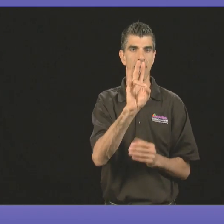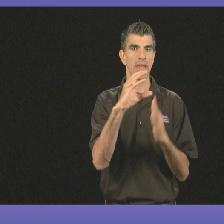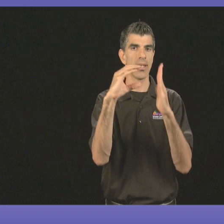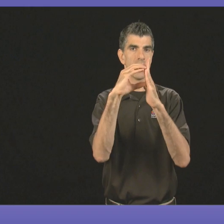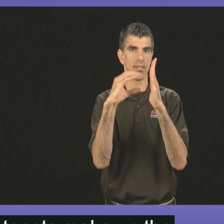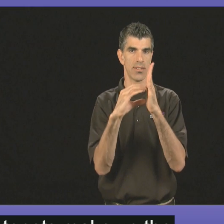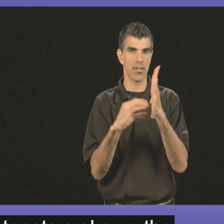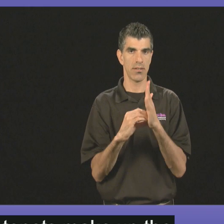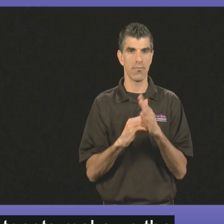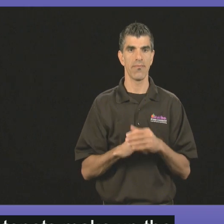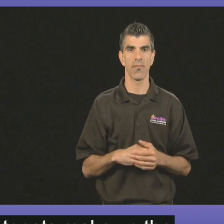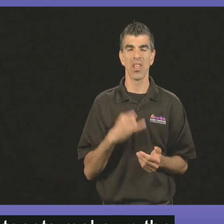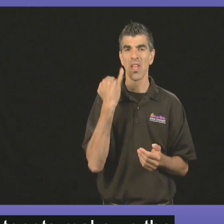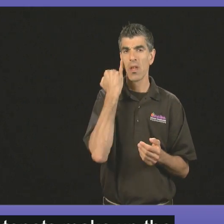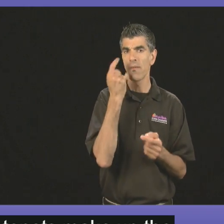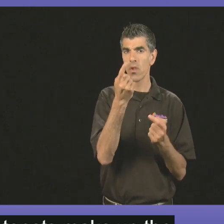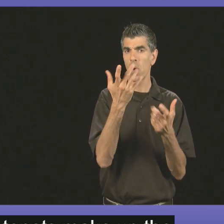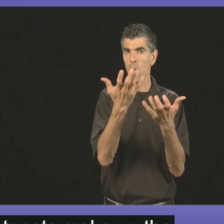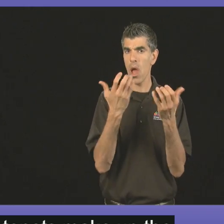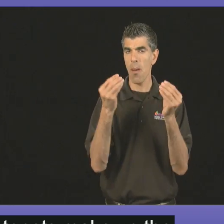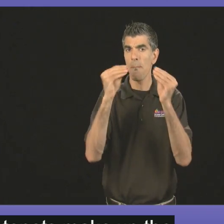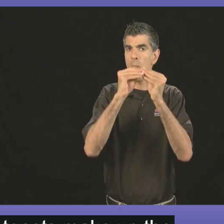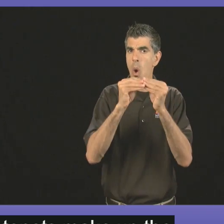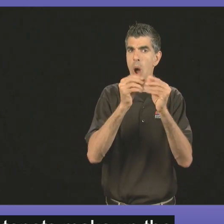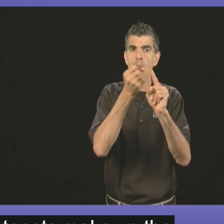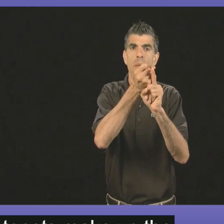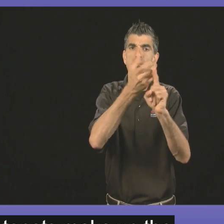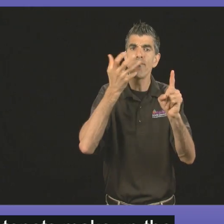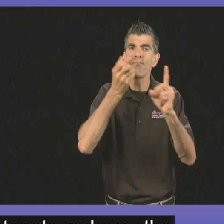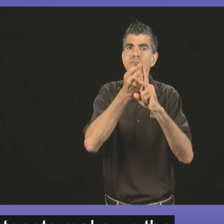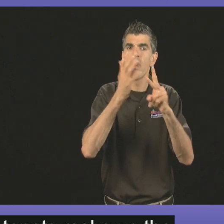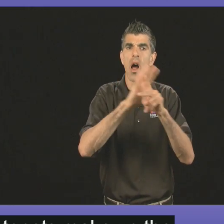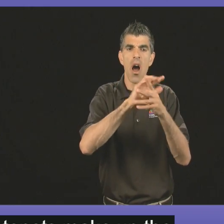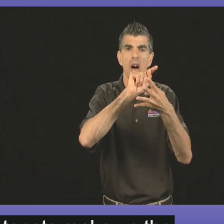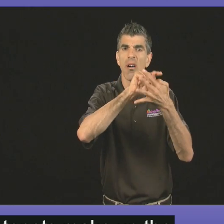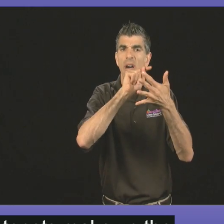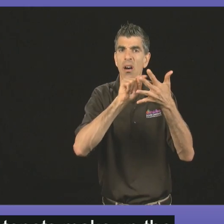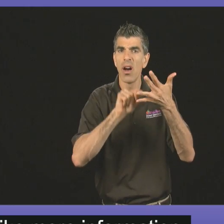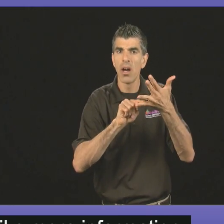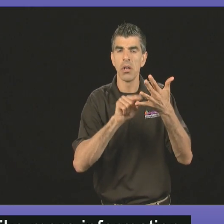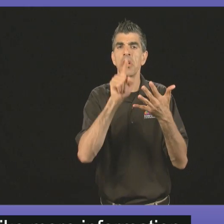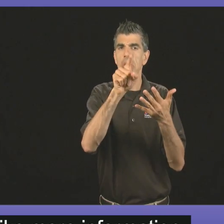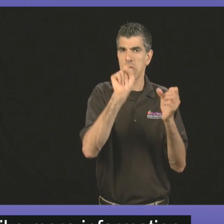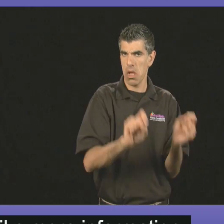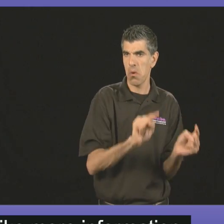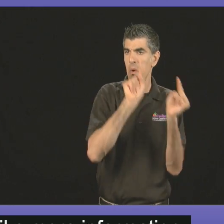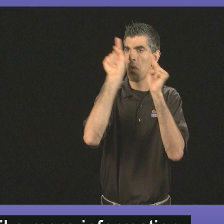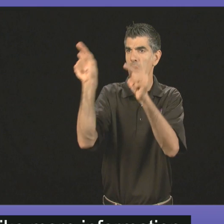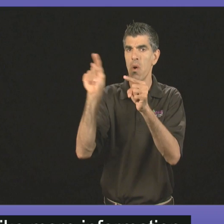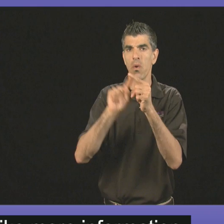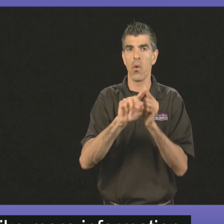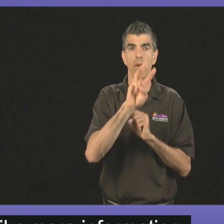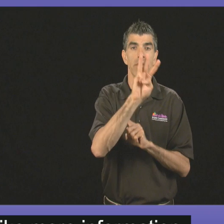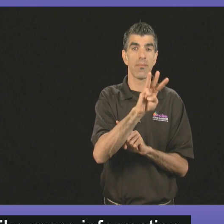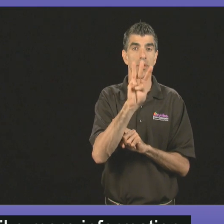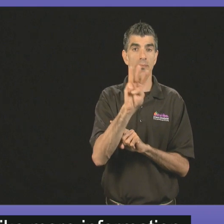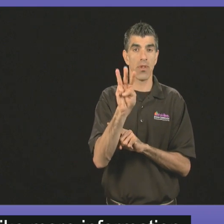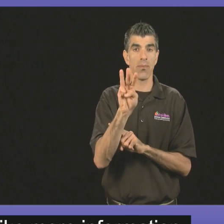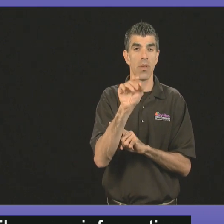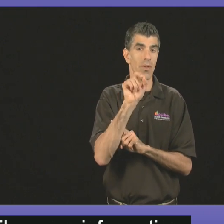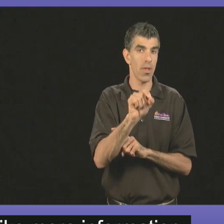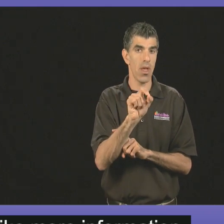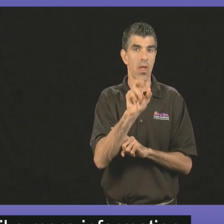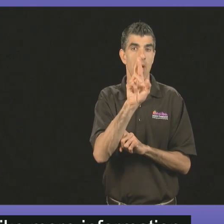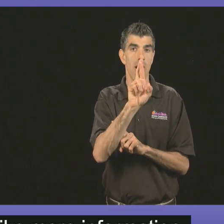skills. Those 7 tenets make up the Code of Professional Conduct. If you would like more information, you may check